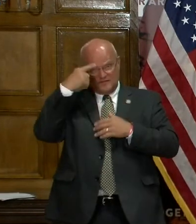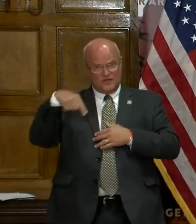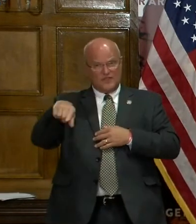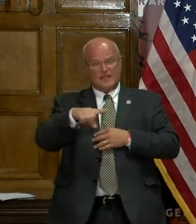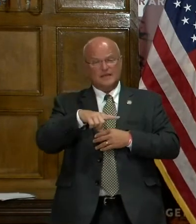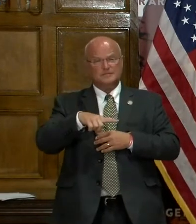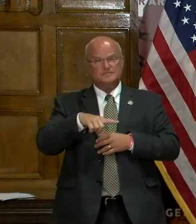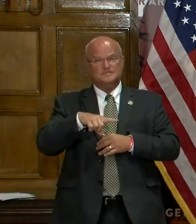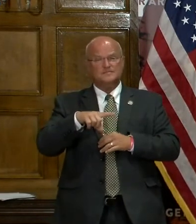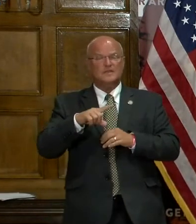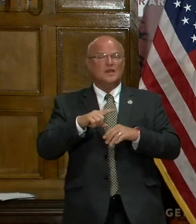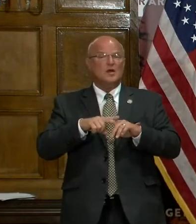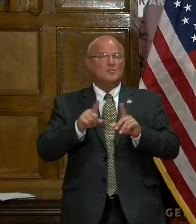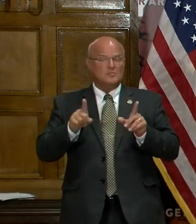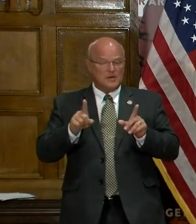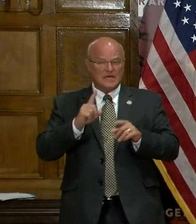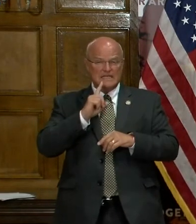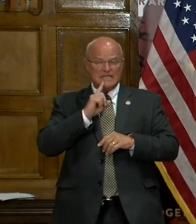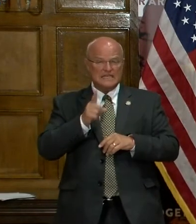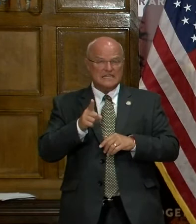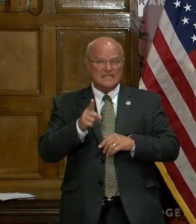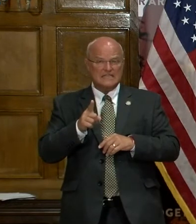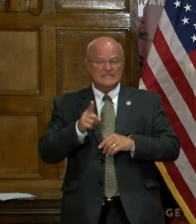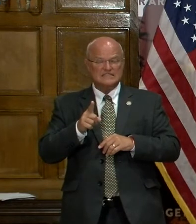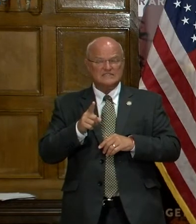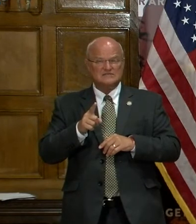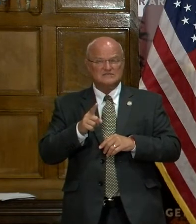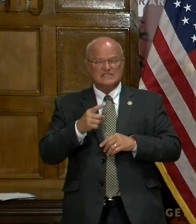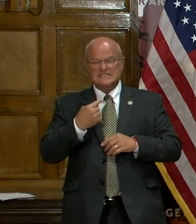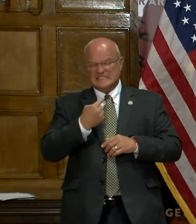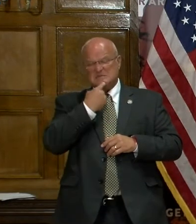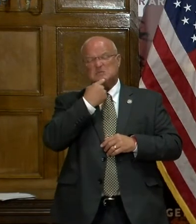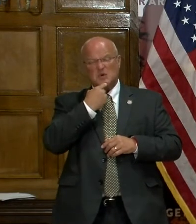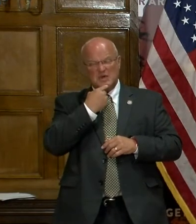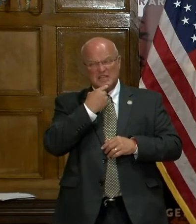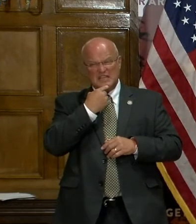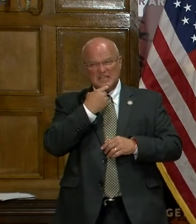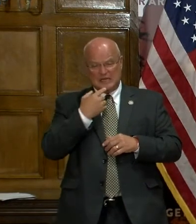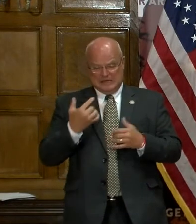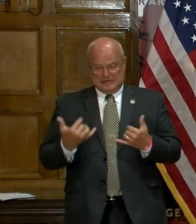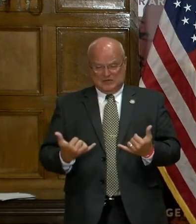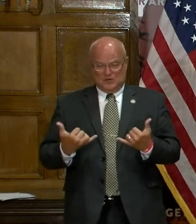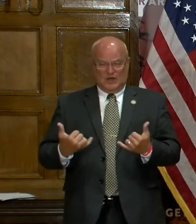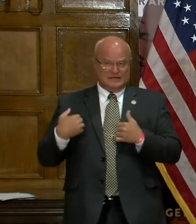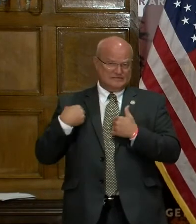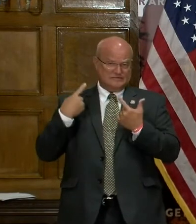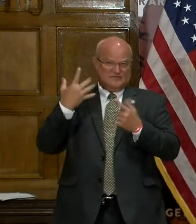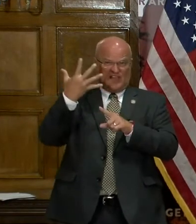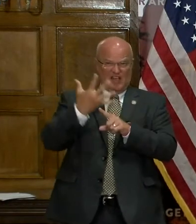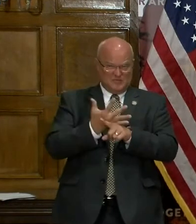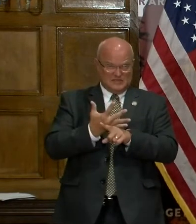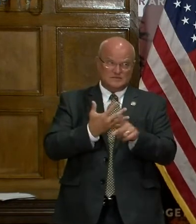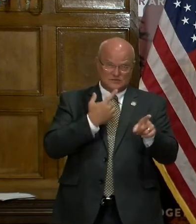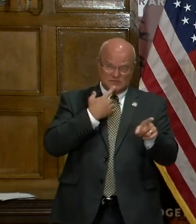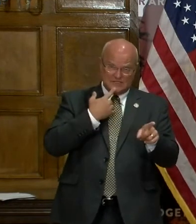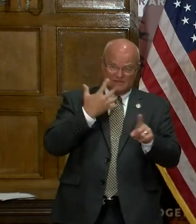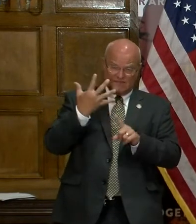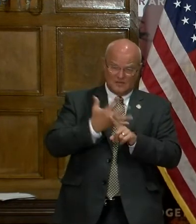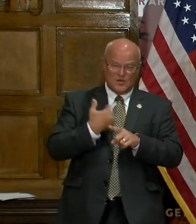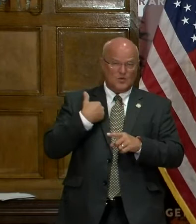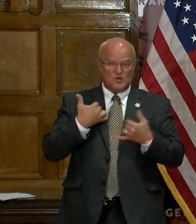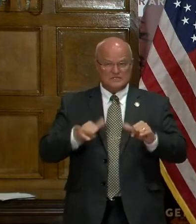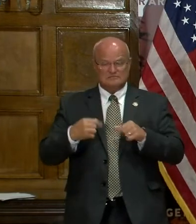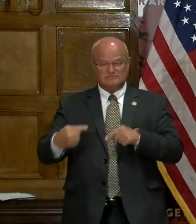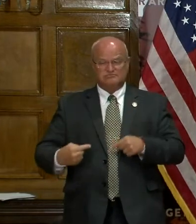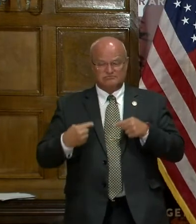them, but it is disappointing that we're at this stage 5 months in, as you said, that we're